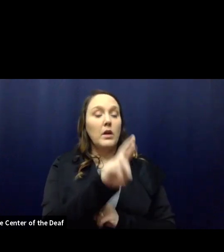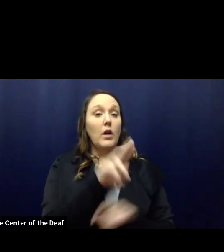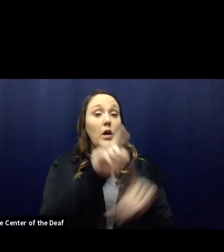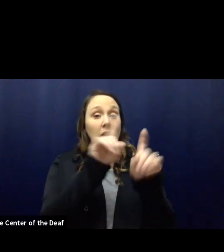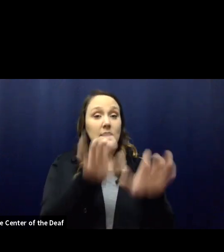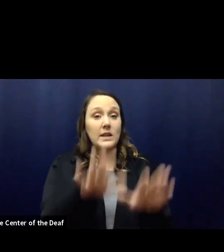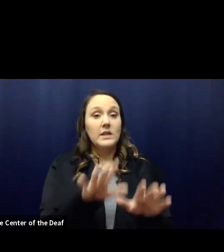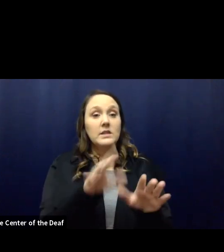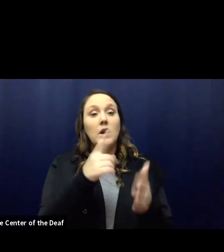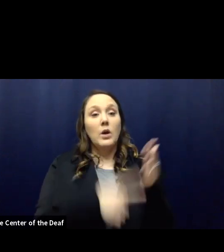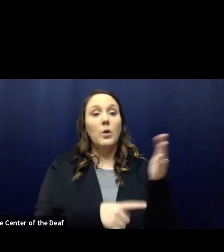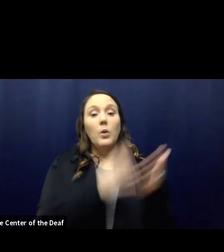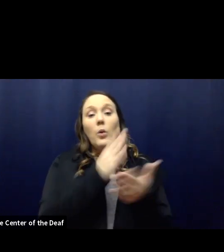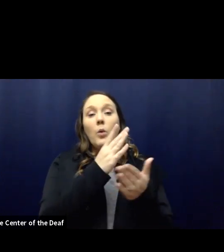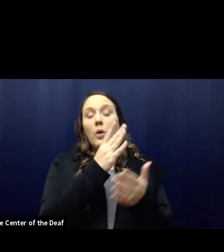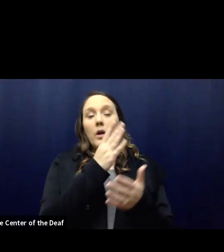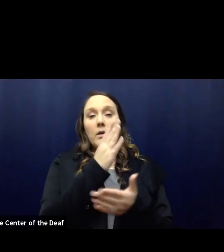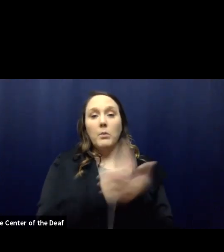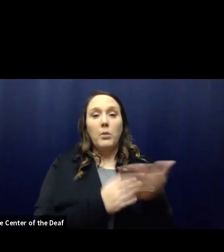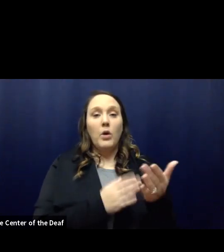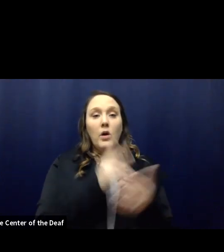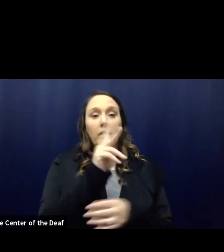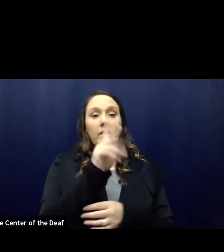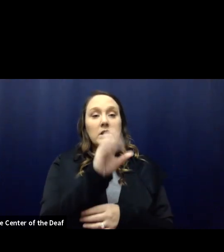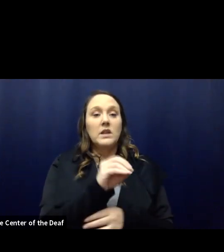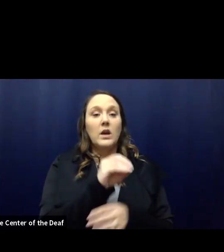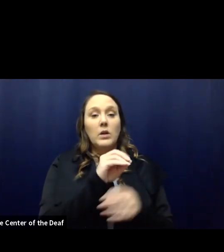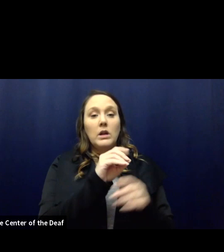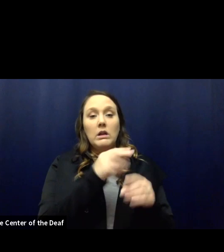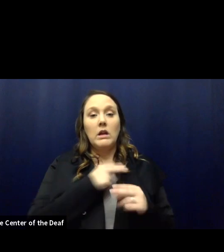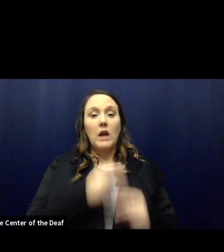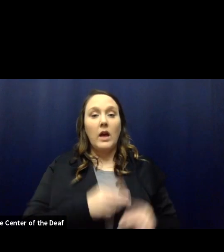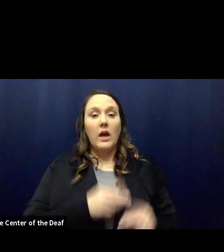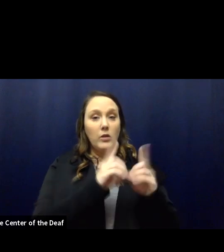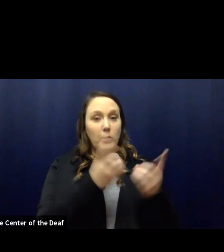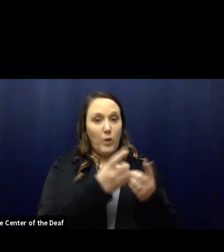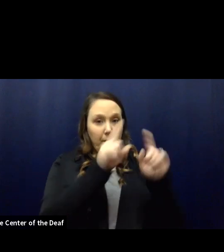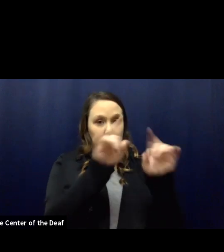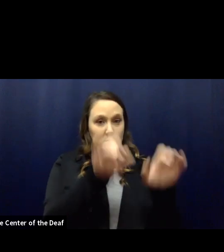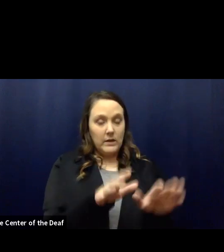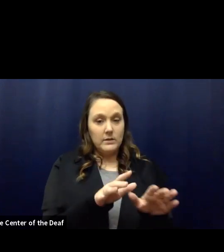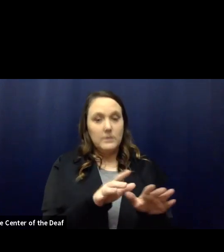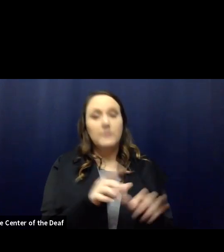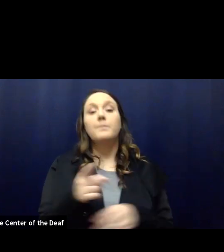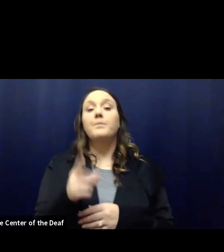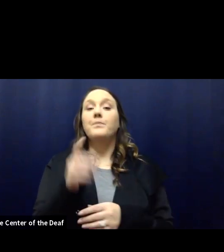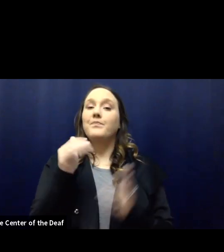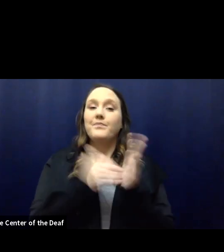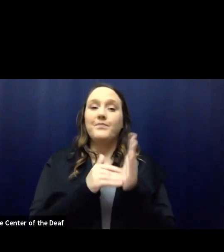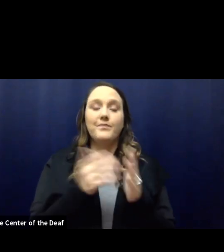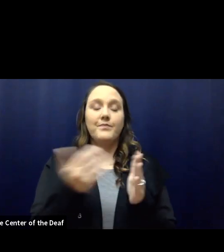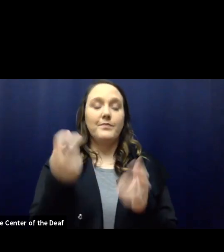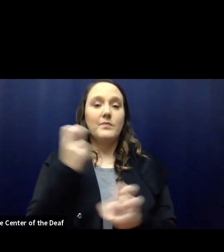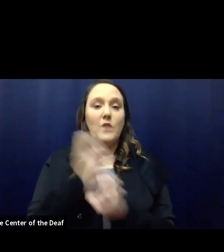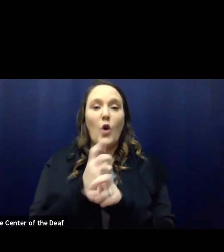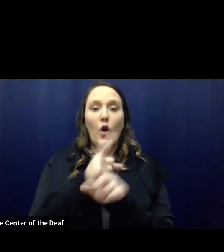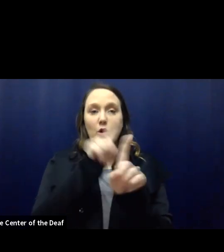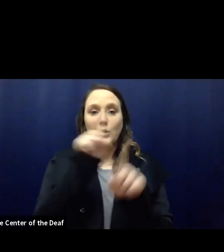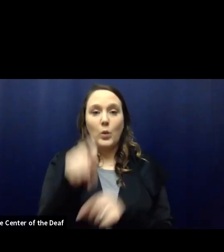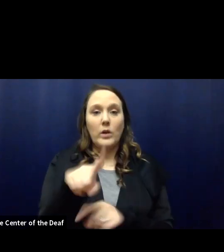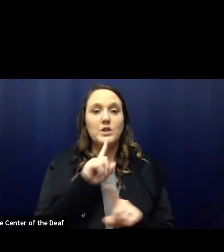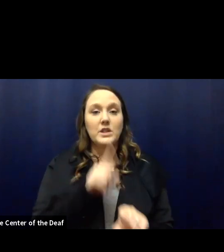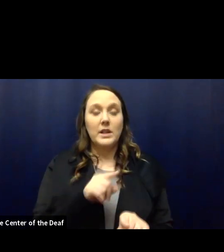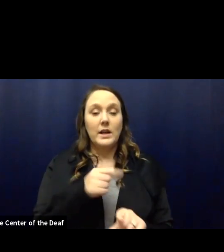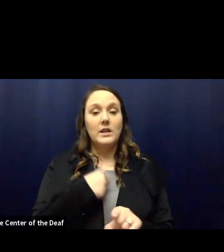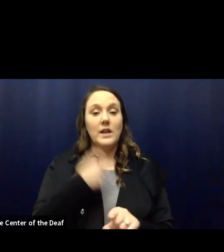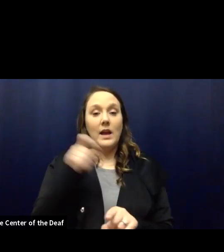of Knox County's total tests is the health department performing? Again, that's a really hard question to answer. I'd have to go